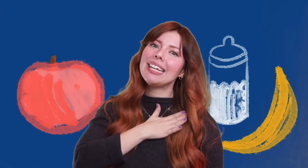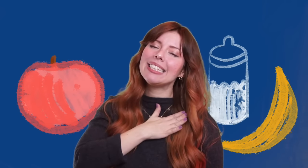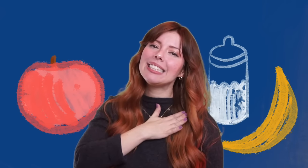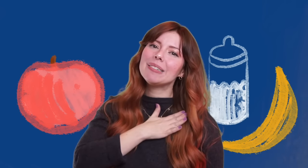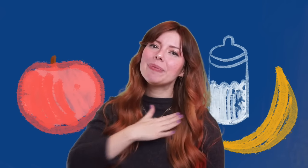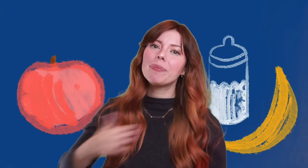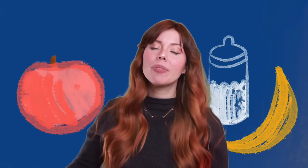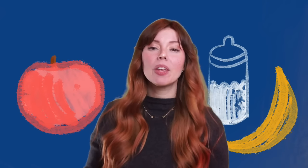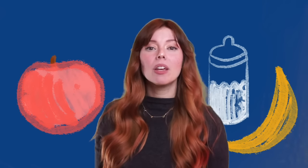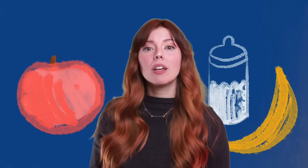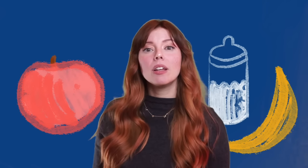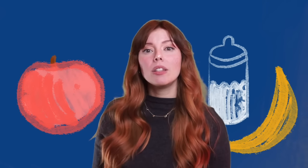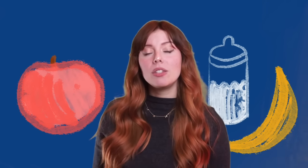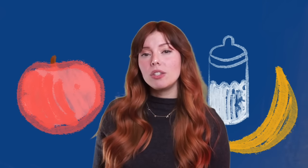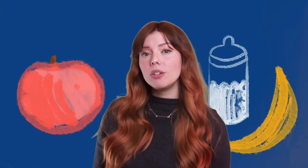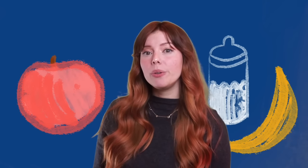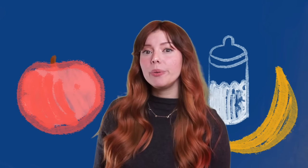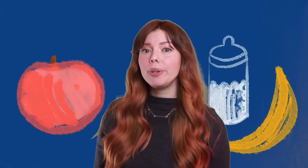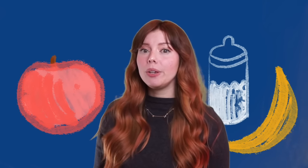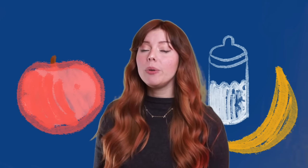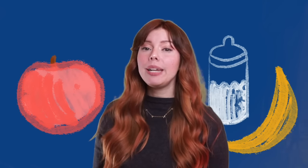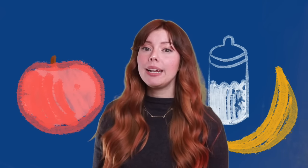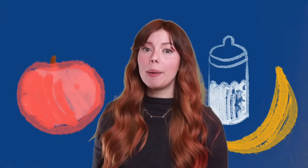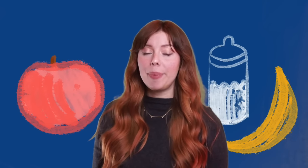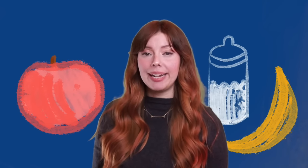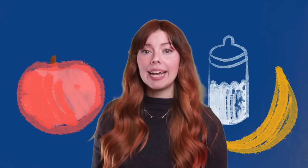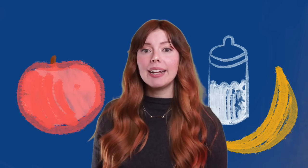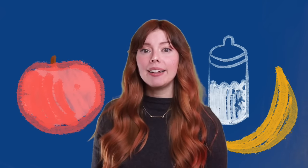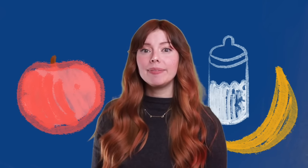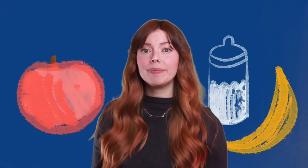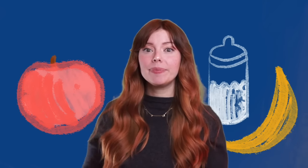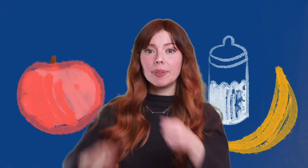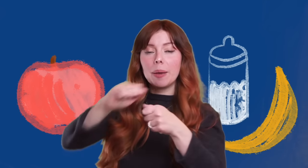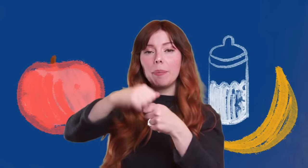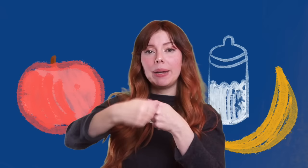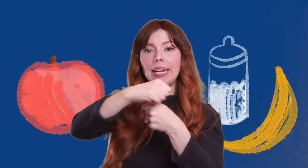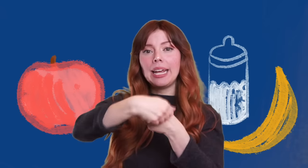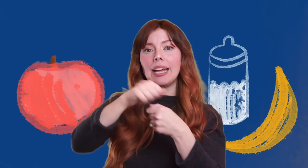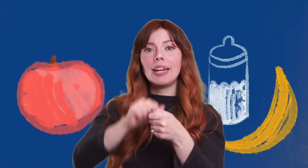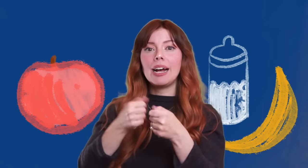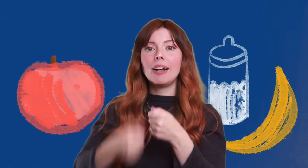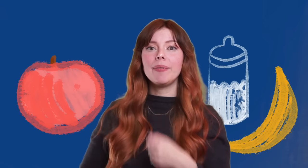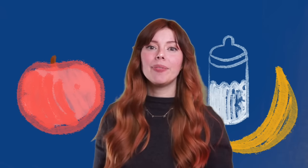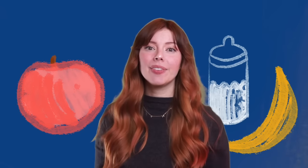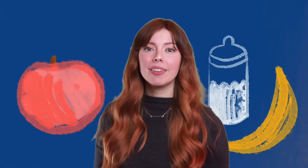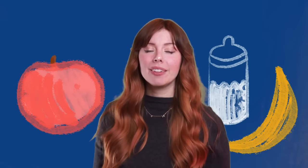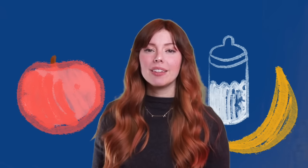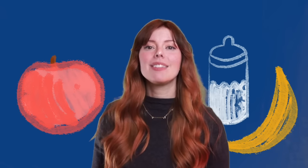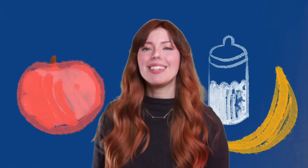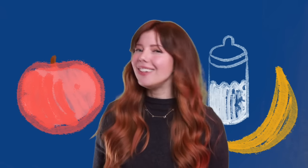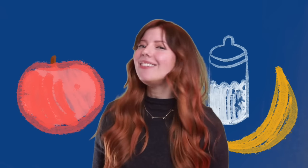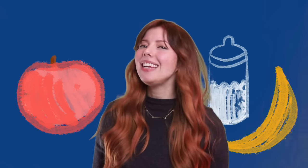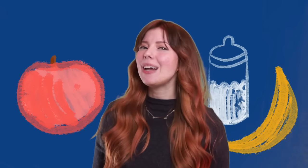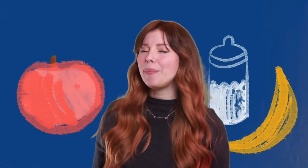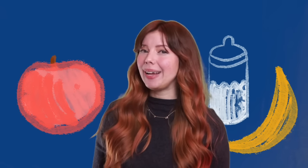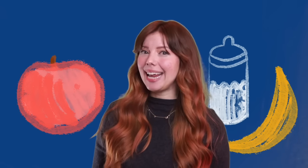Please. Do you need a banana? Banana. Do you need a banana?